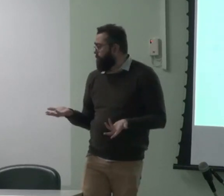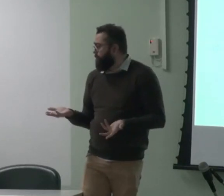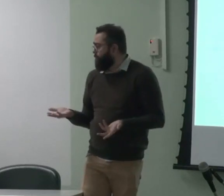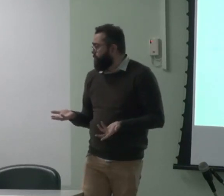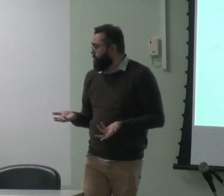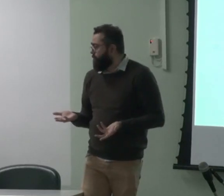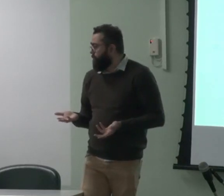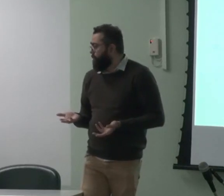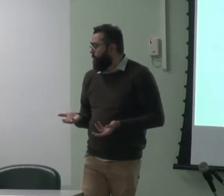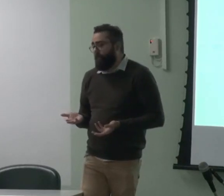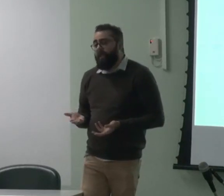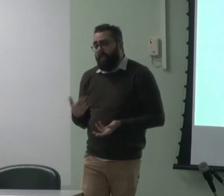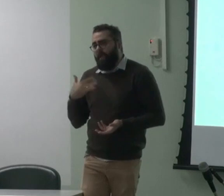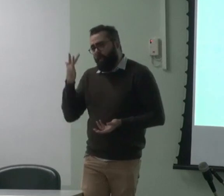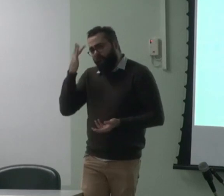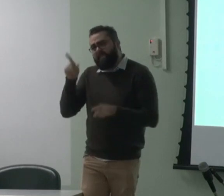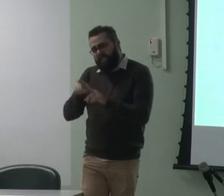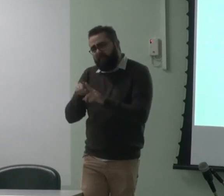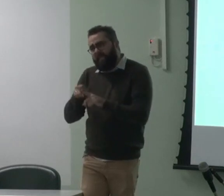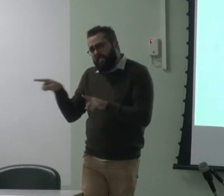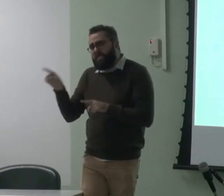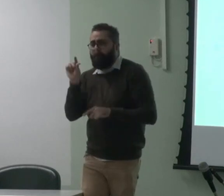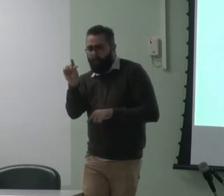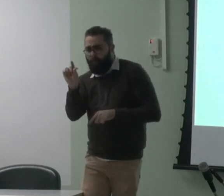a bit theoretical as well.